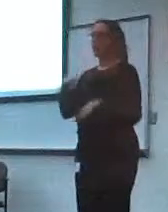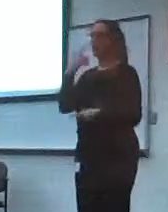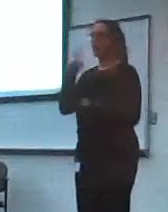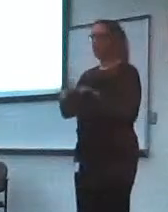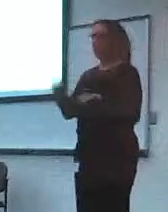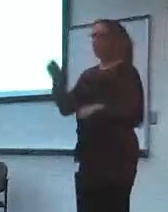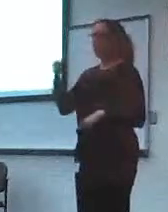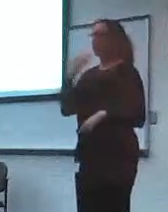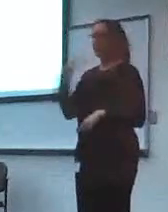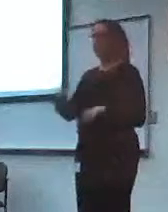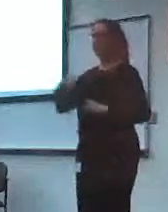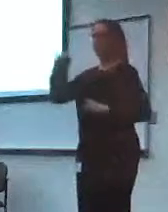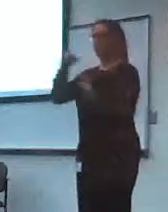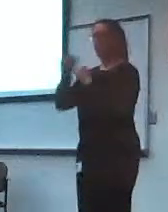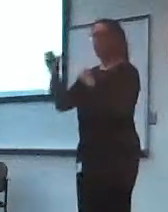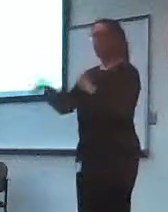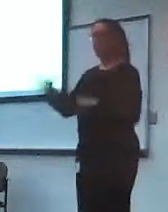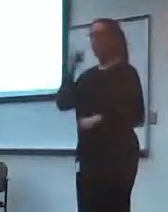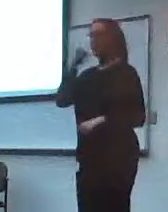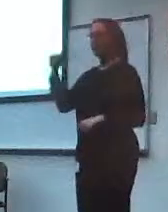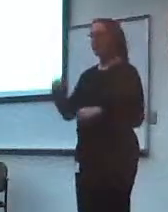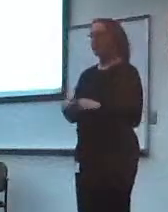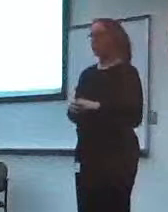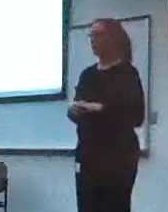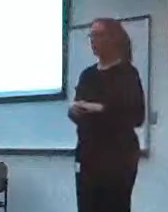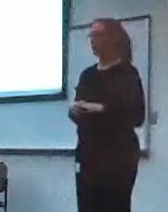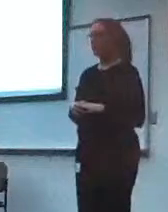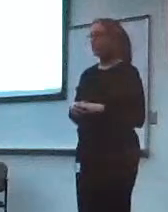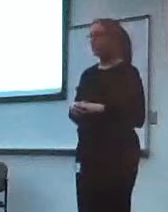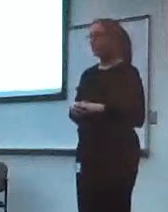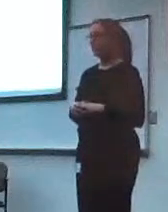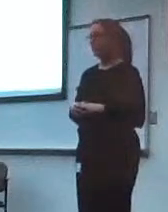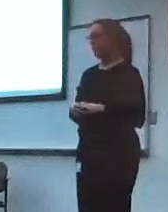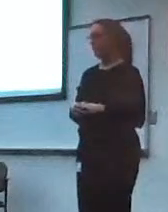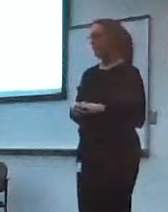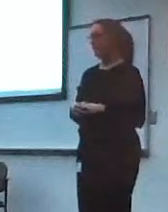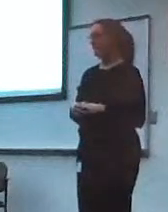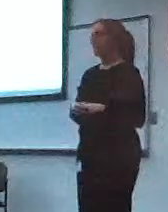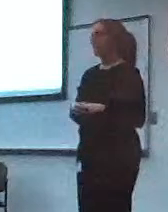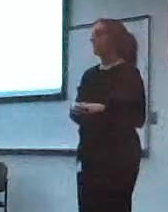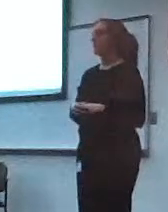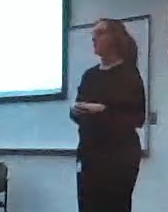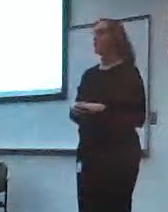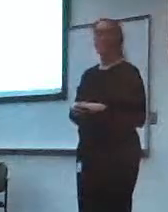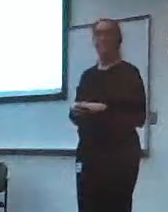So many people agree this idea and they support it wholeheartedly.